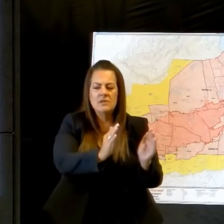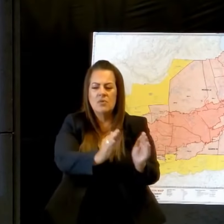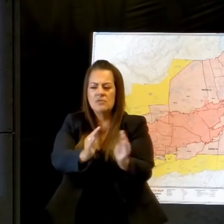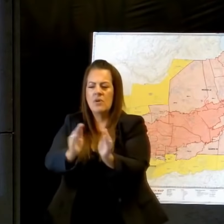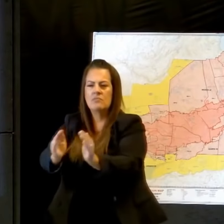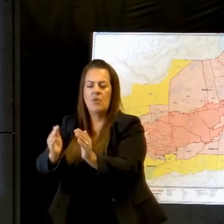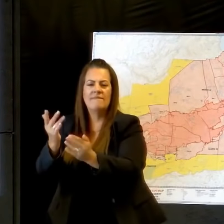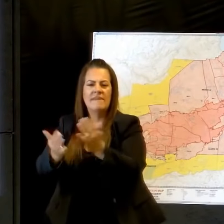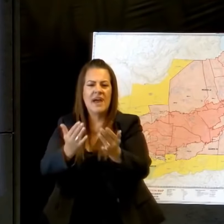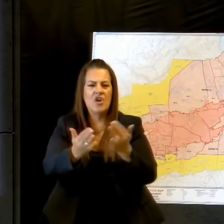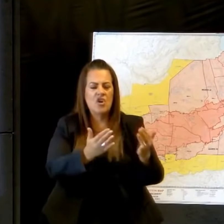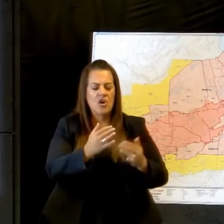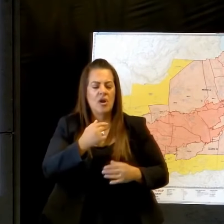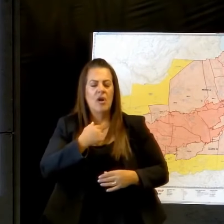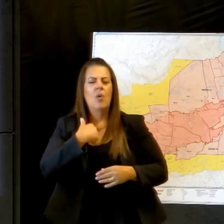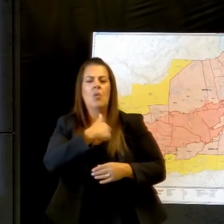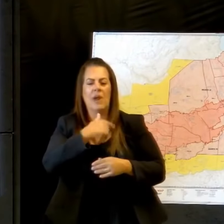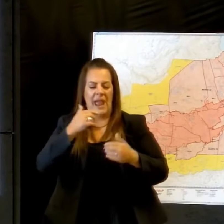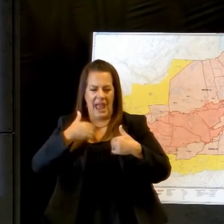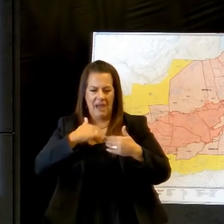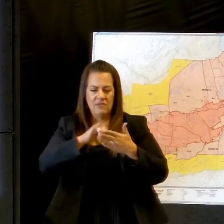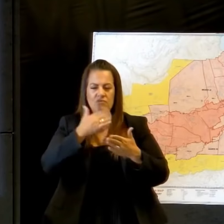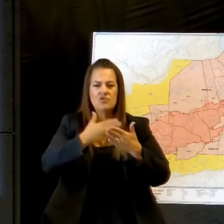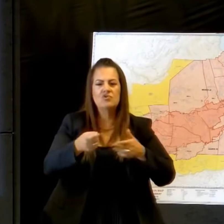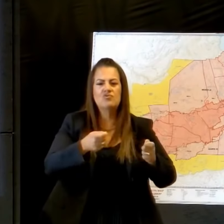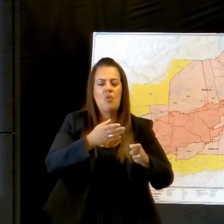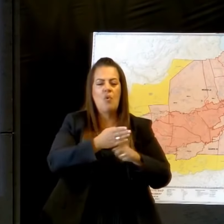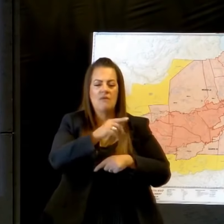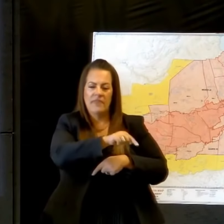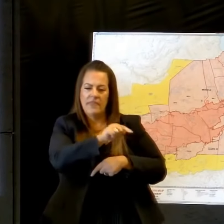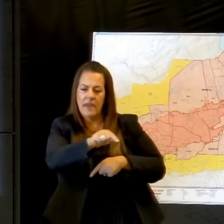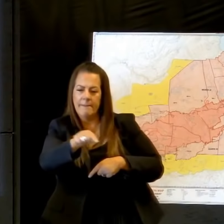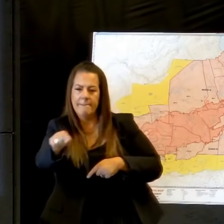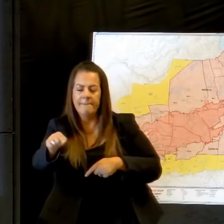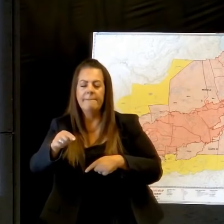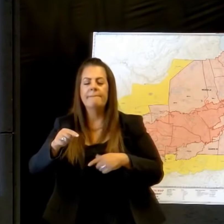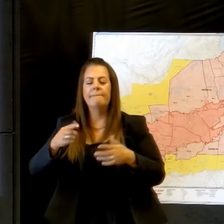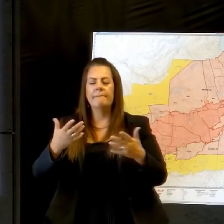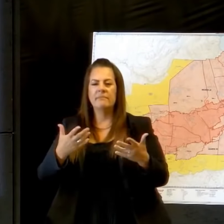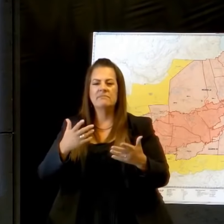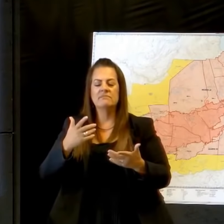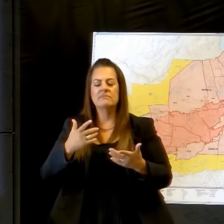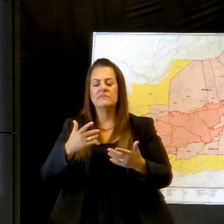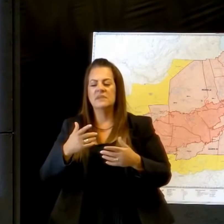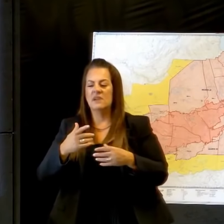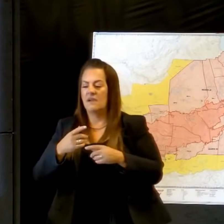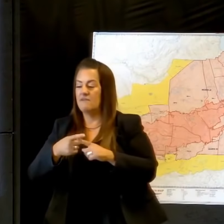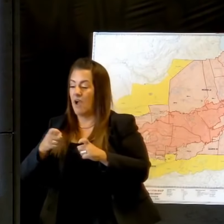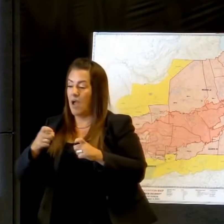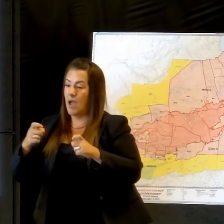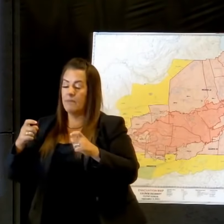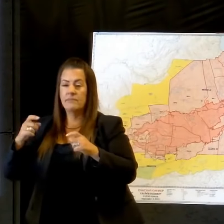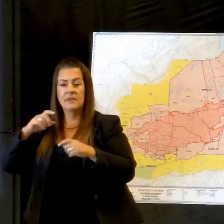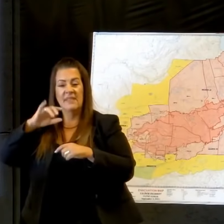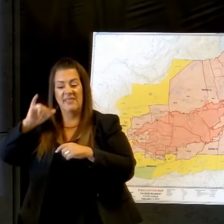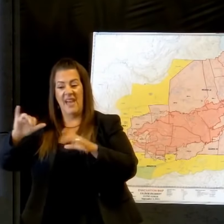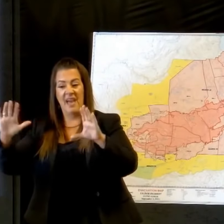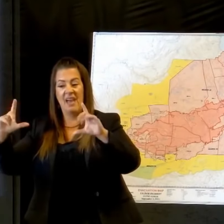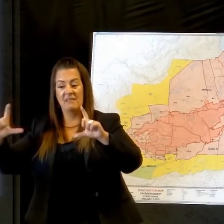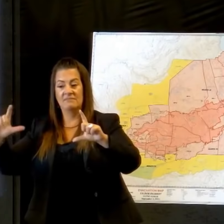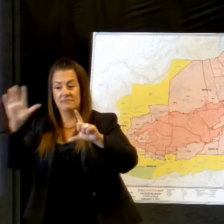the spotting distance is just under 1 mile. So the activity that's going on up in the Division Ida and Juliet area towards